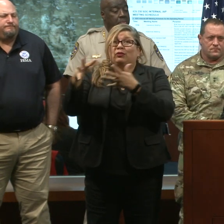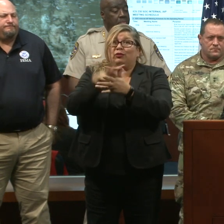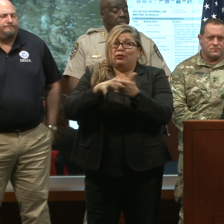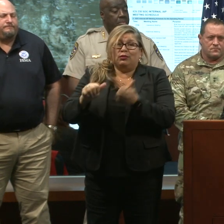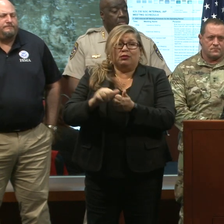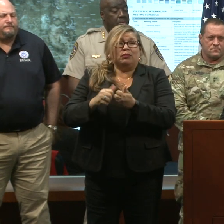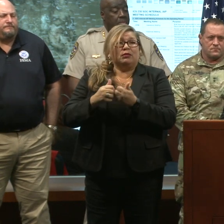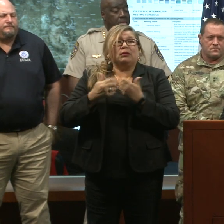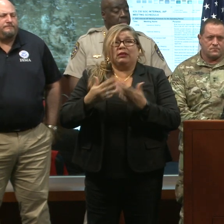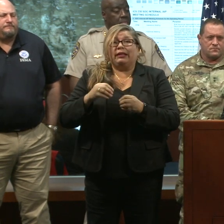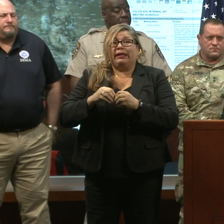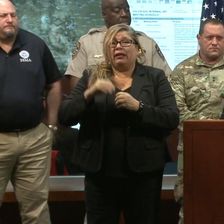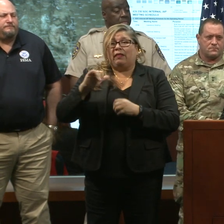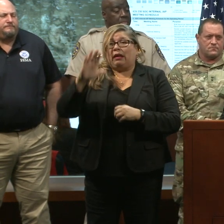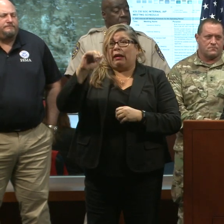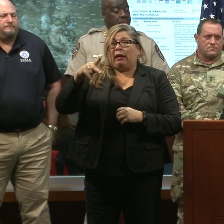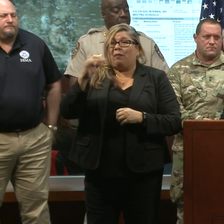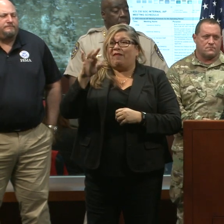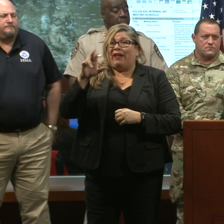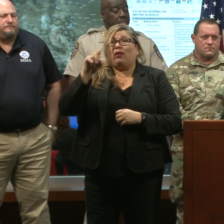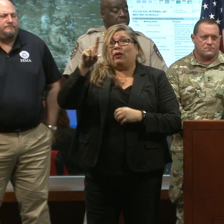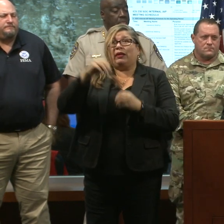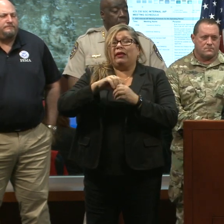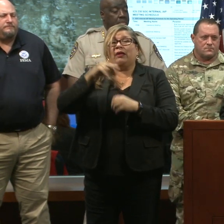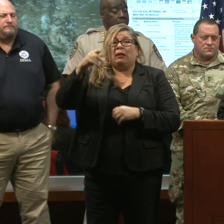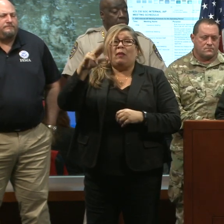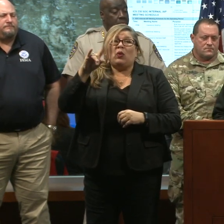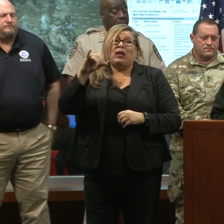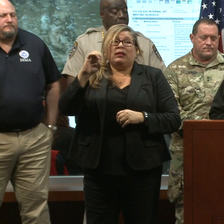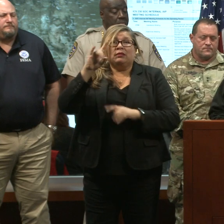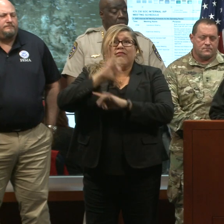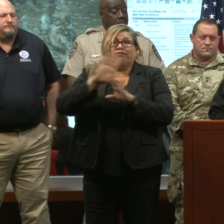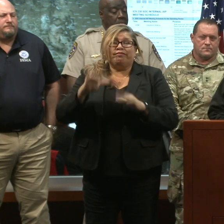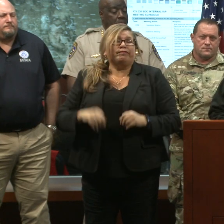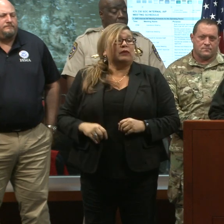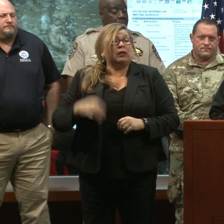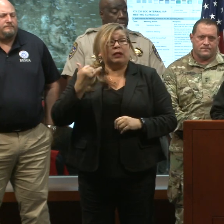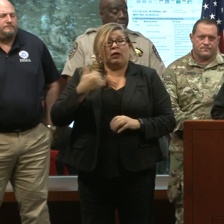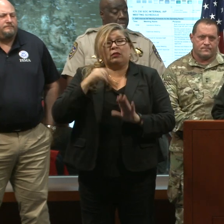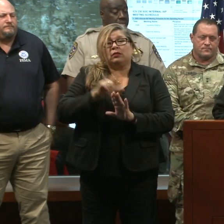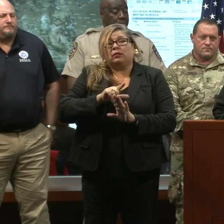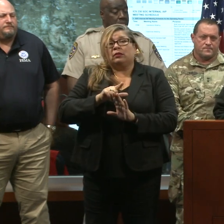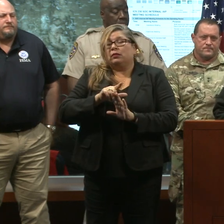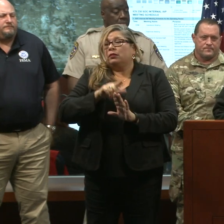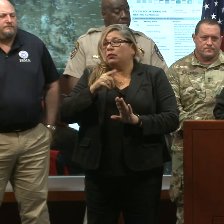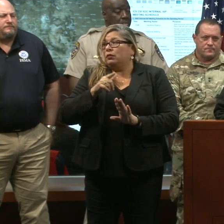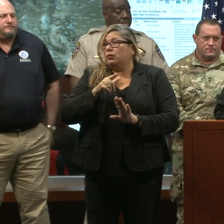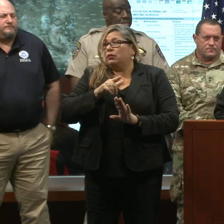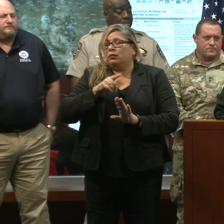seeing in the Camp Fire up in Paradise. So with that, let me turn it over to our next speaker,